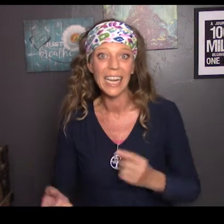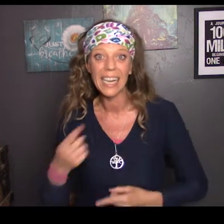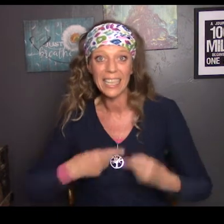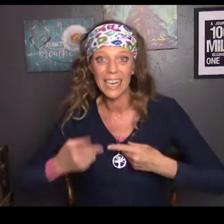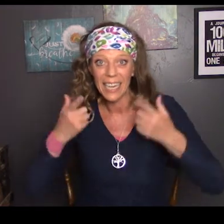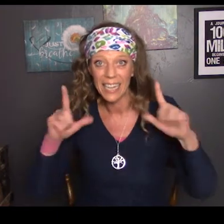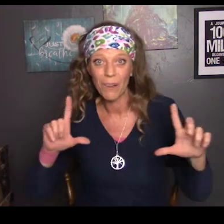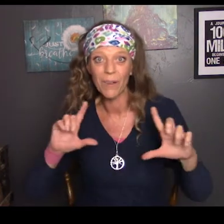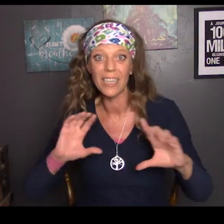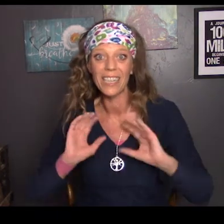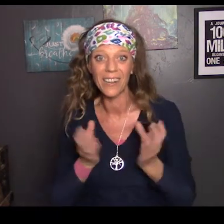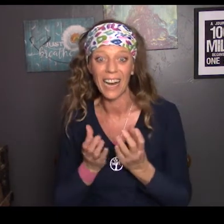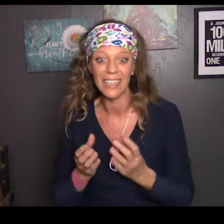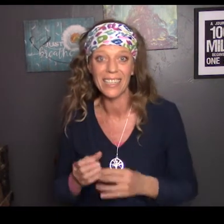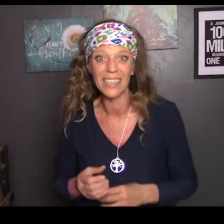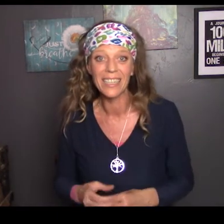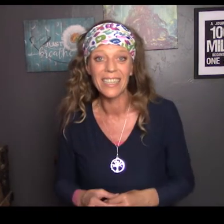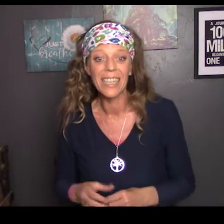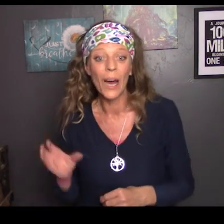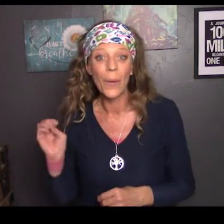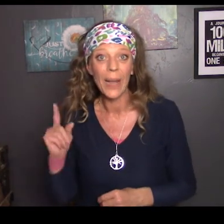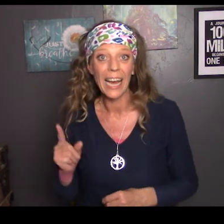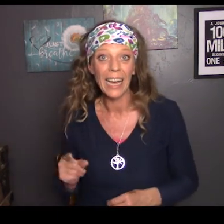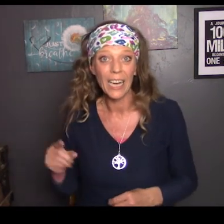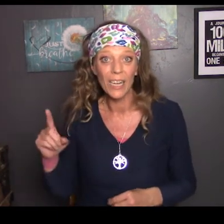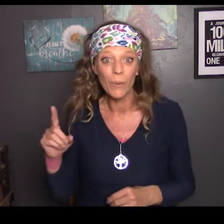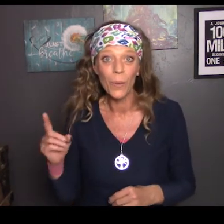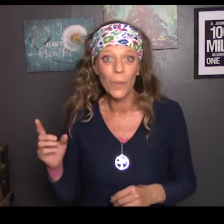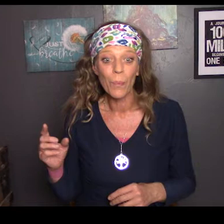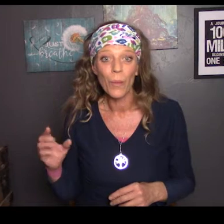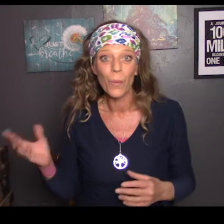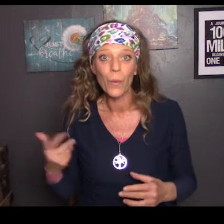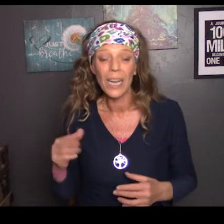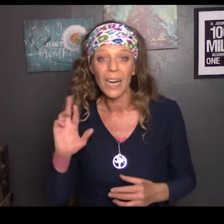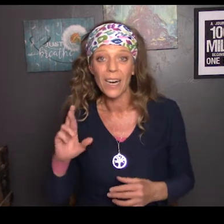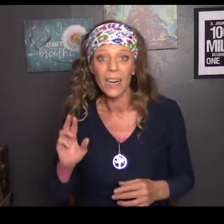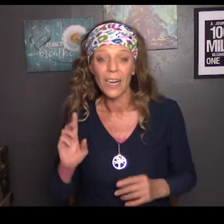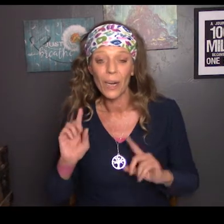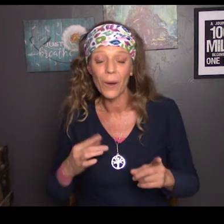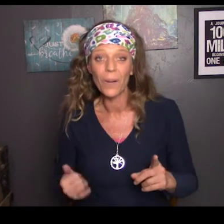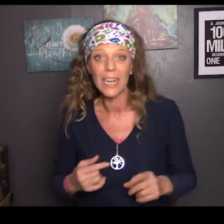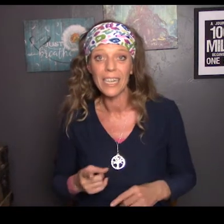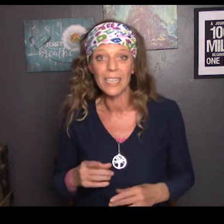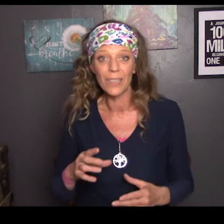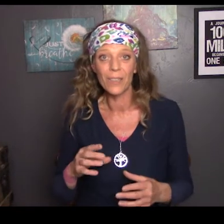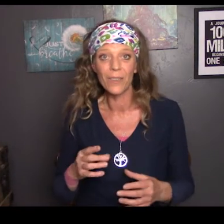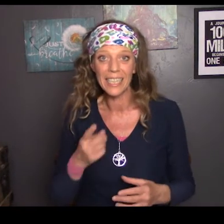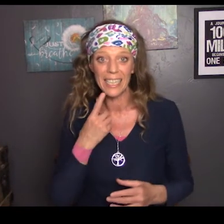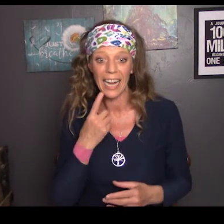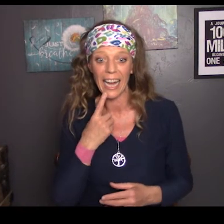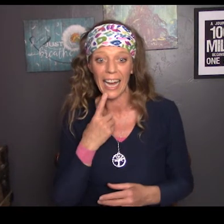beginning sign language class. Okay, we are going to